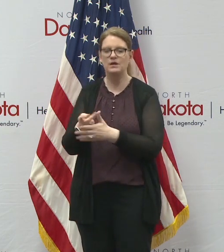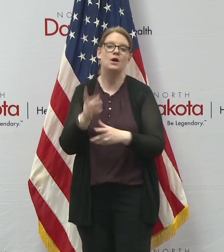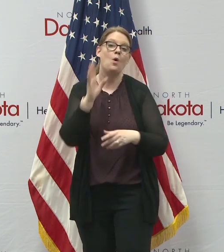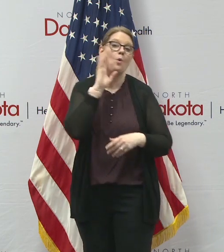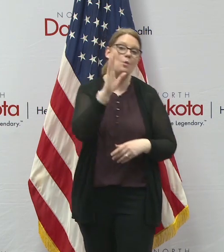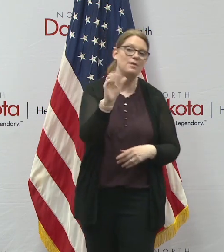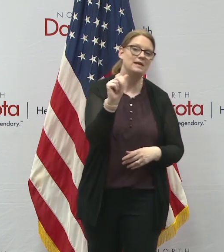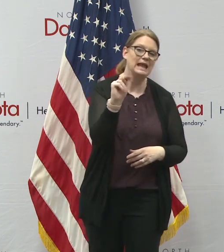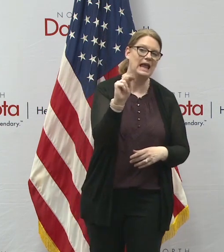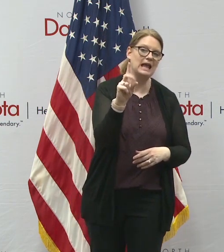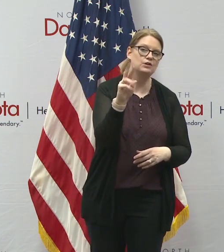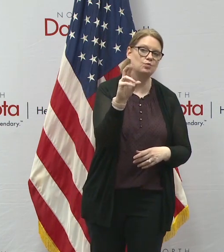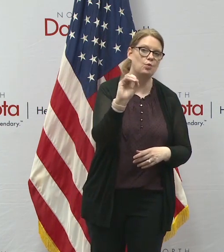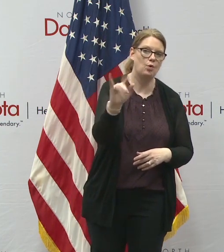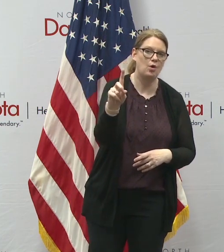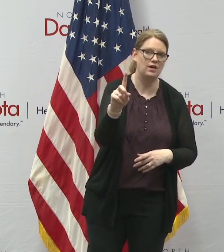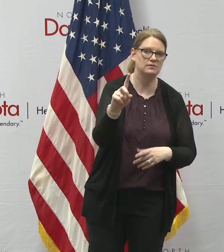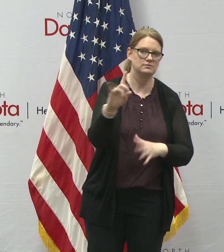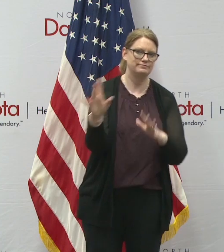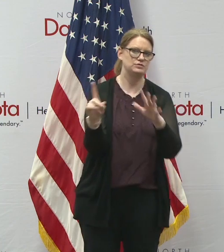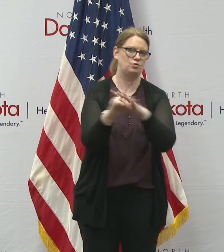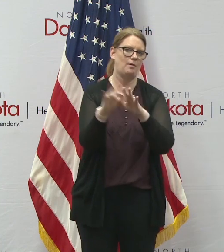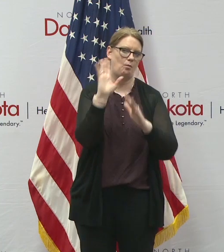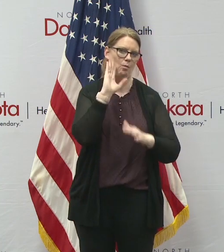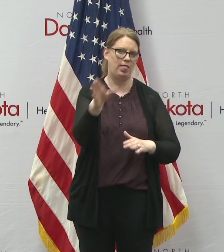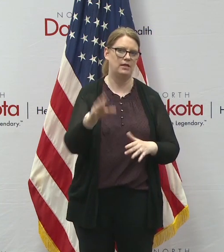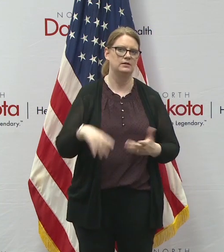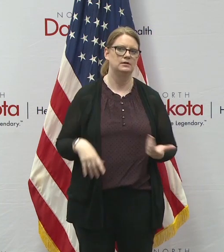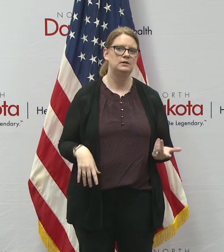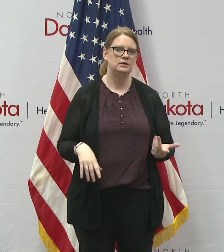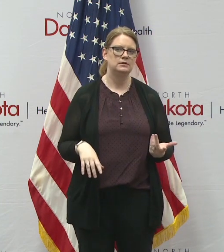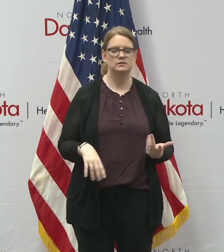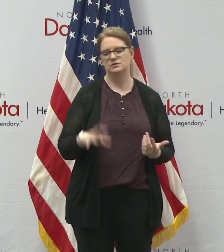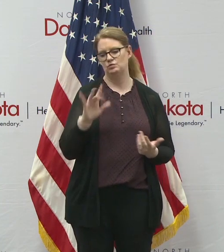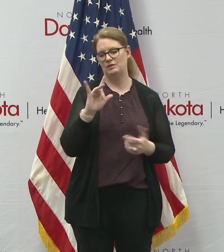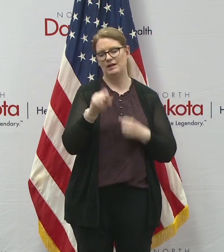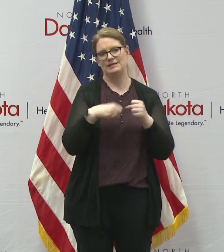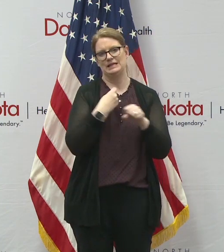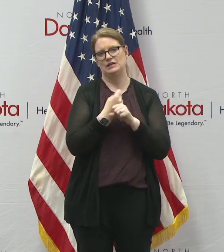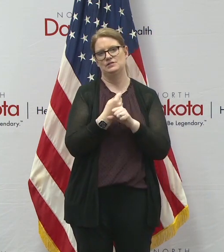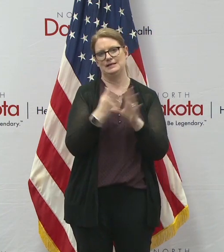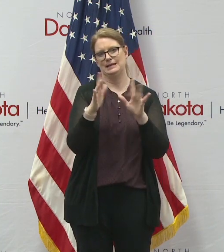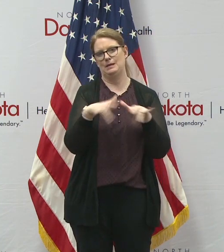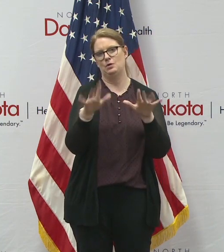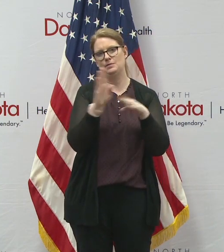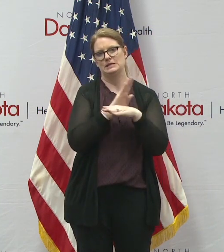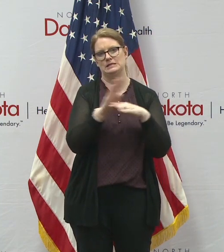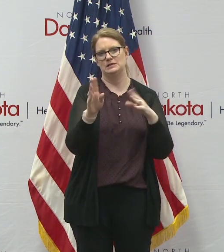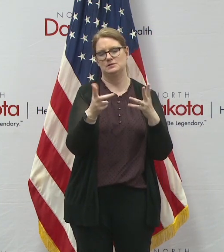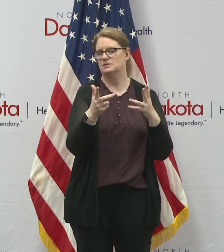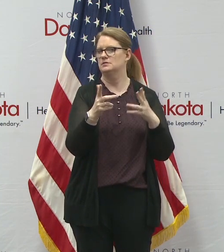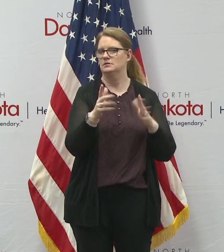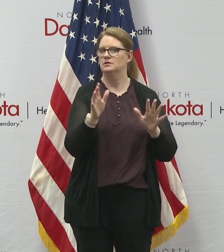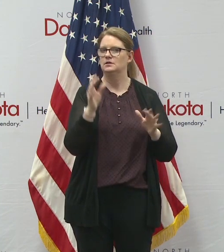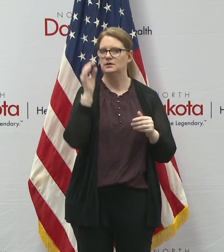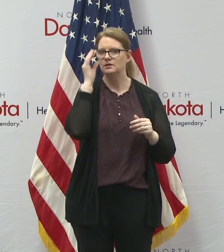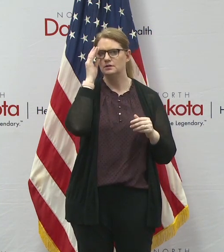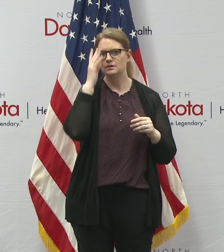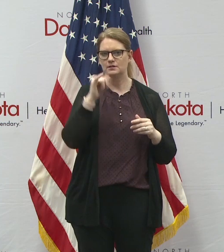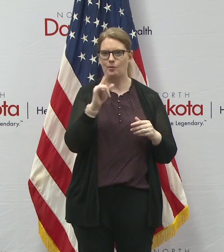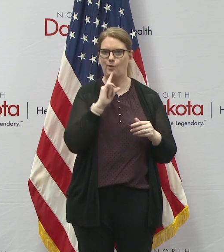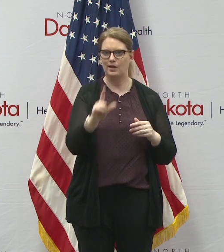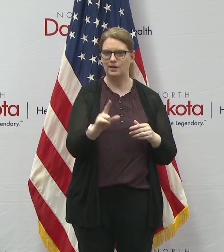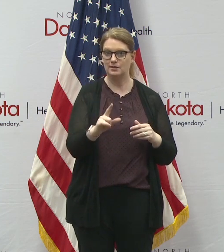app coming soon. I won't, having spent 25 years in the software industry, I know it's dangerous to